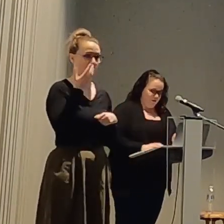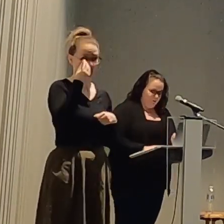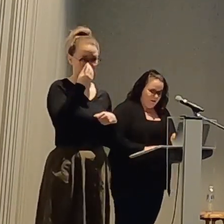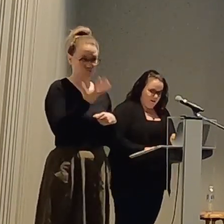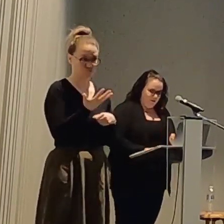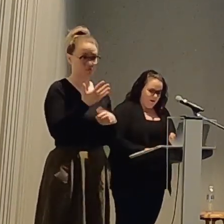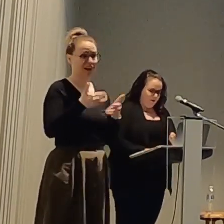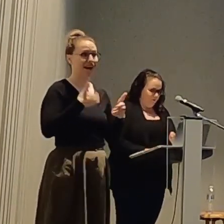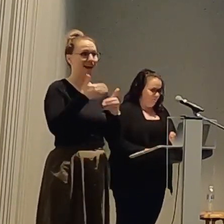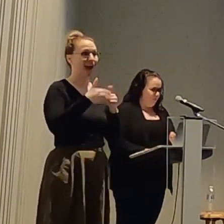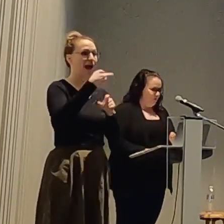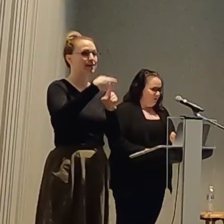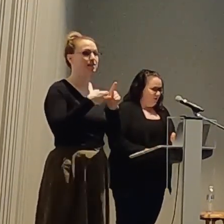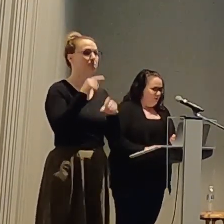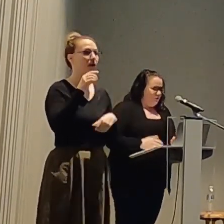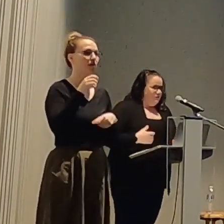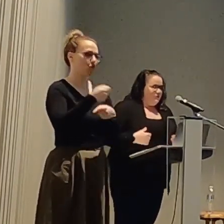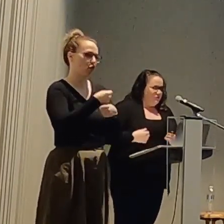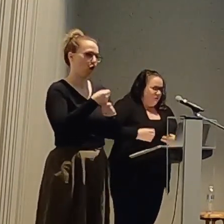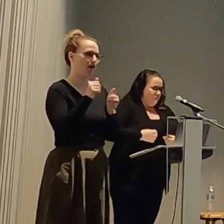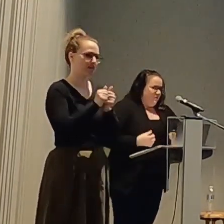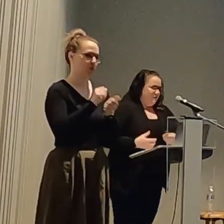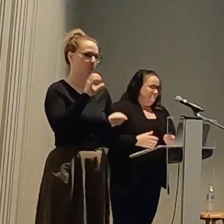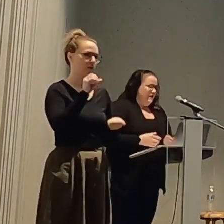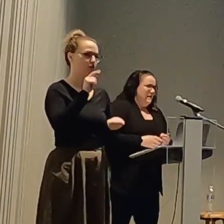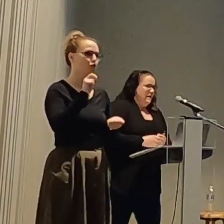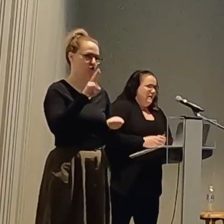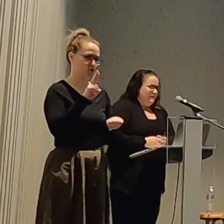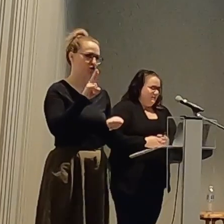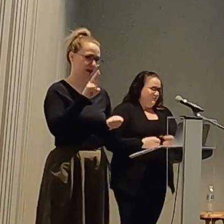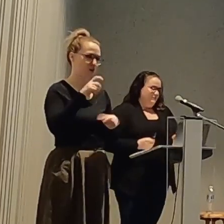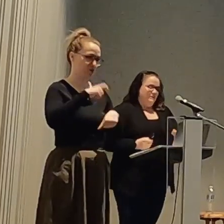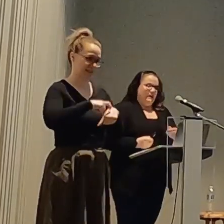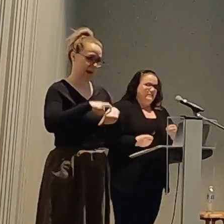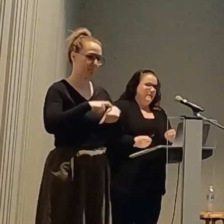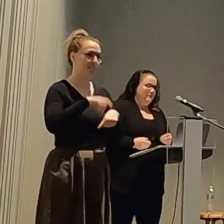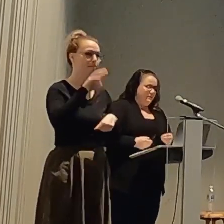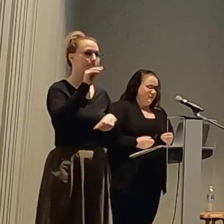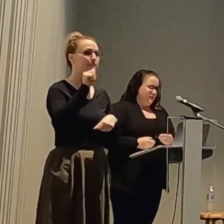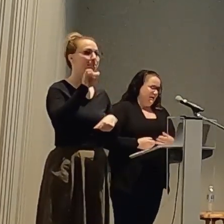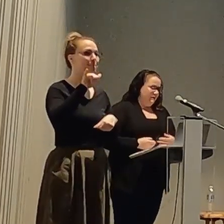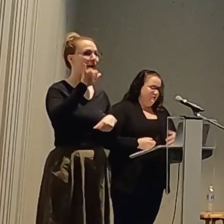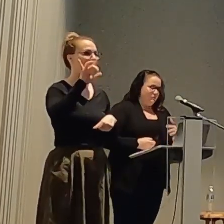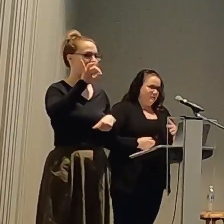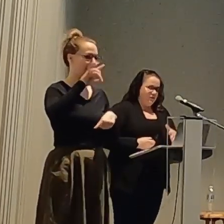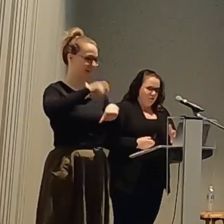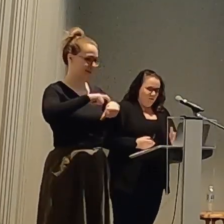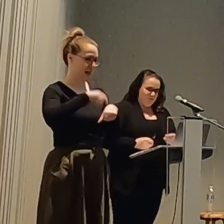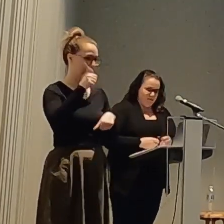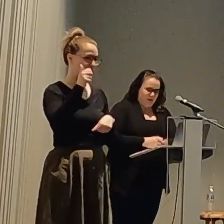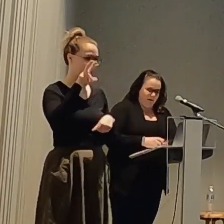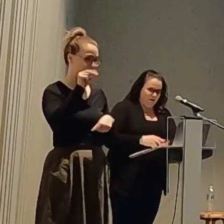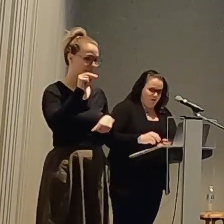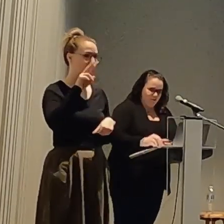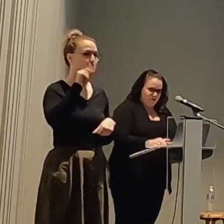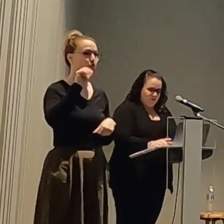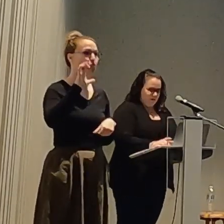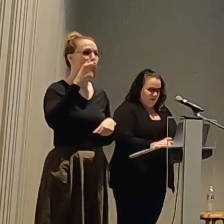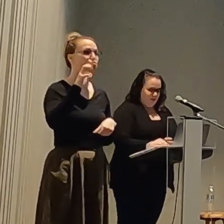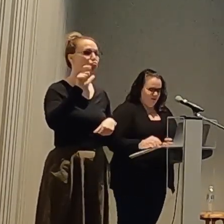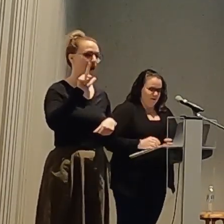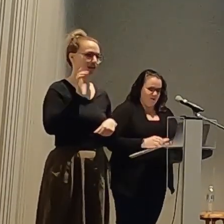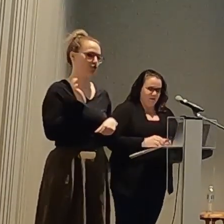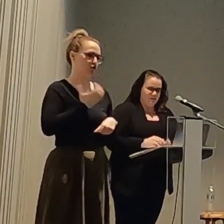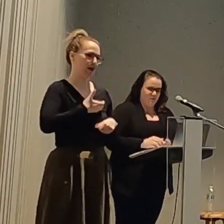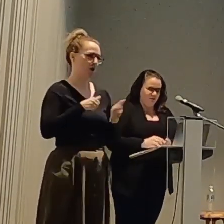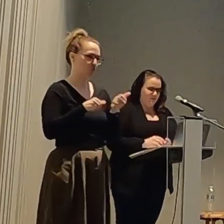month's Coffee with the Curator. So on May 8th at 10:30, Rachel Holstag, our